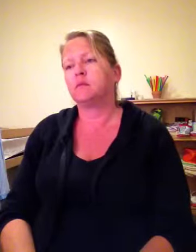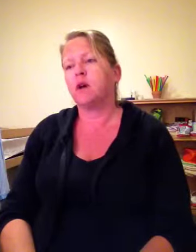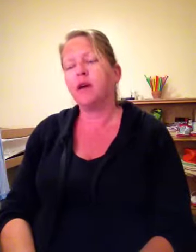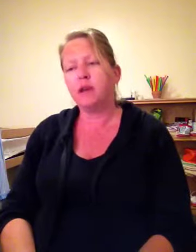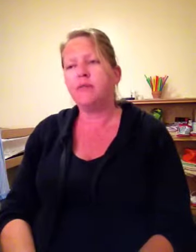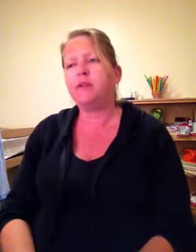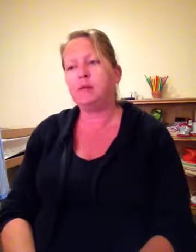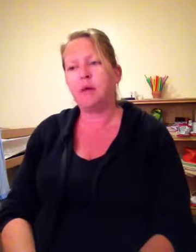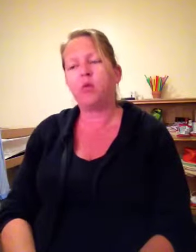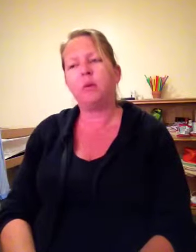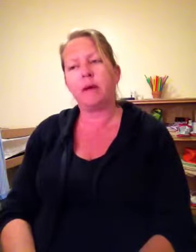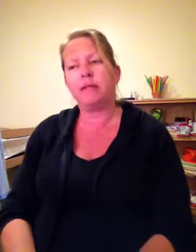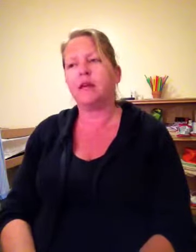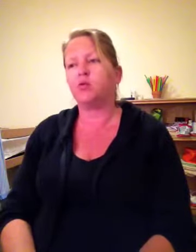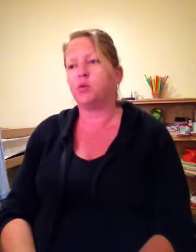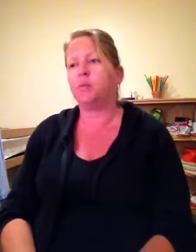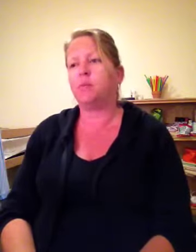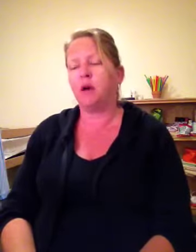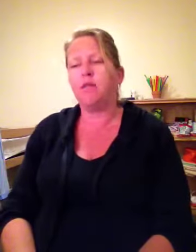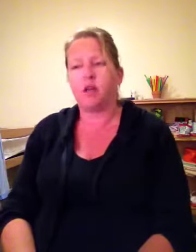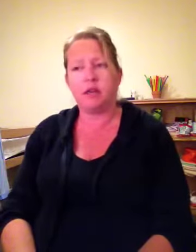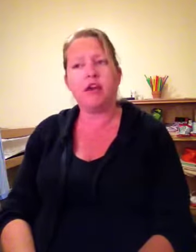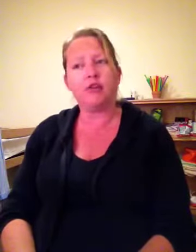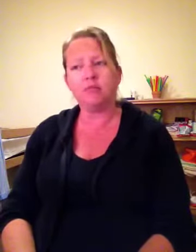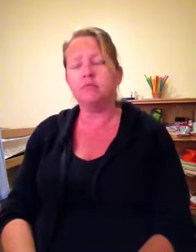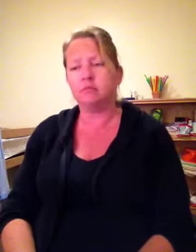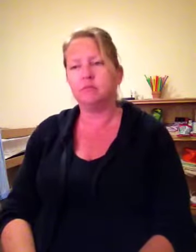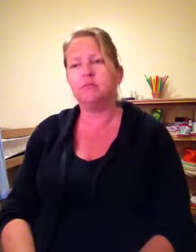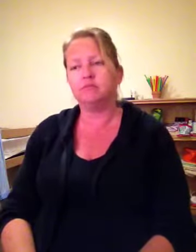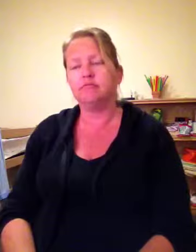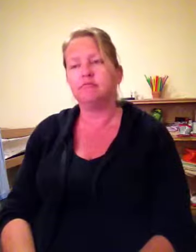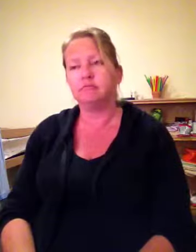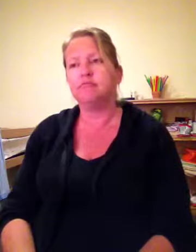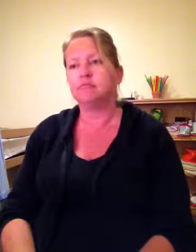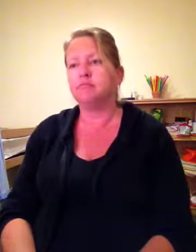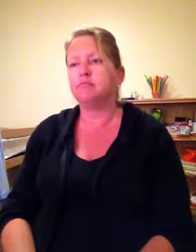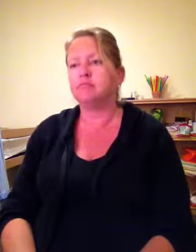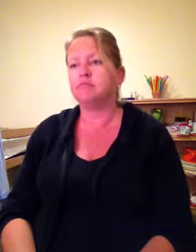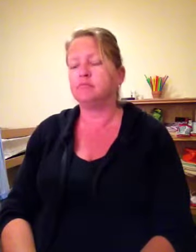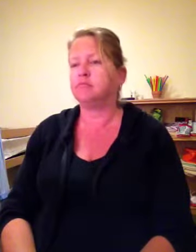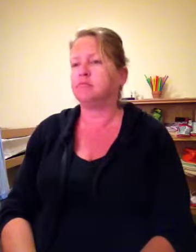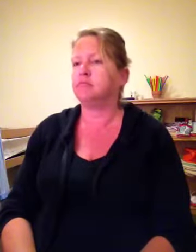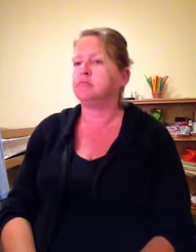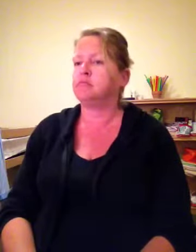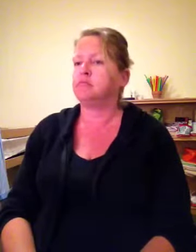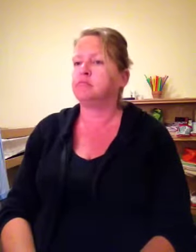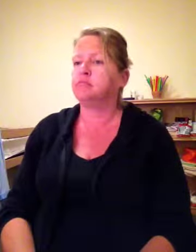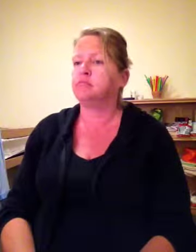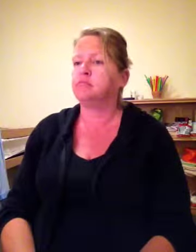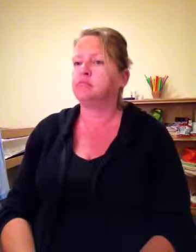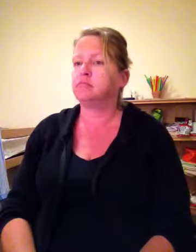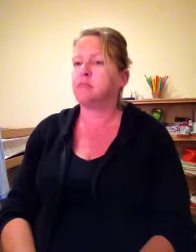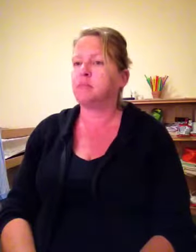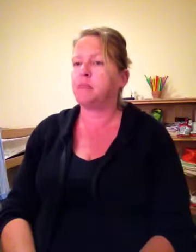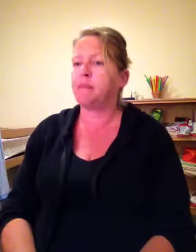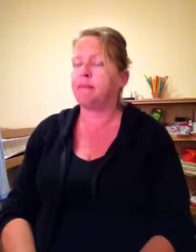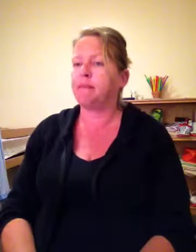I could definitely make room in my schedule to volunteer. Great. I would like to encourage her attendance has